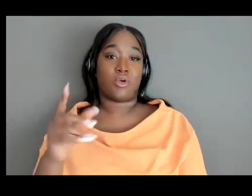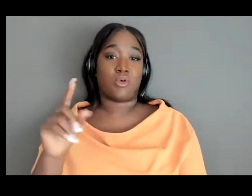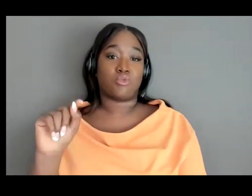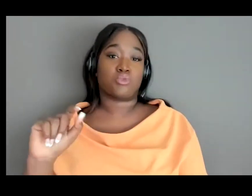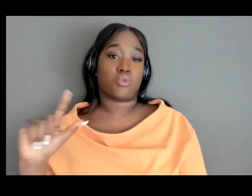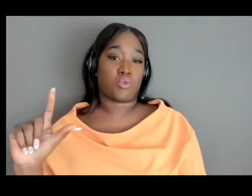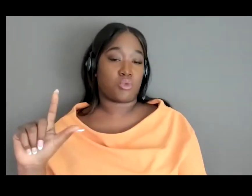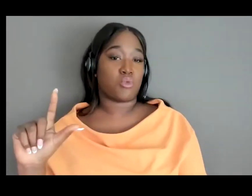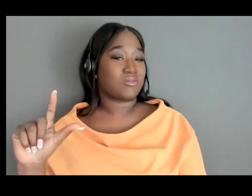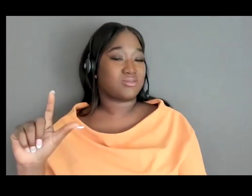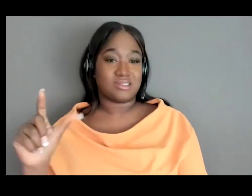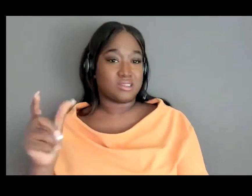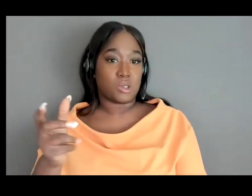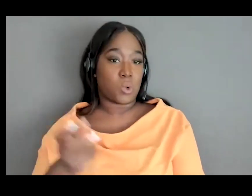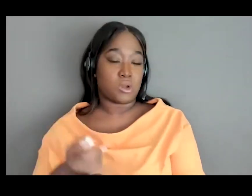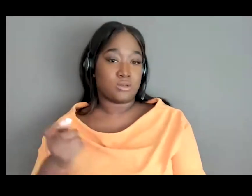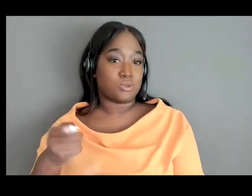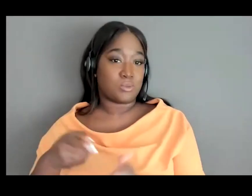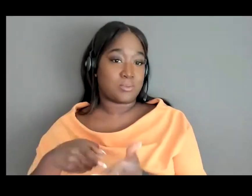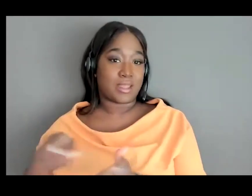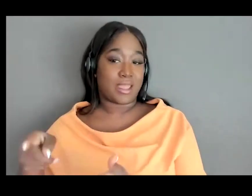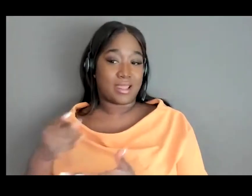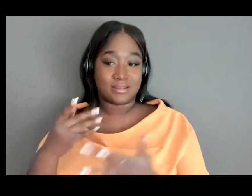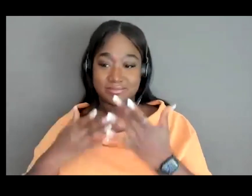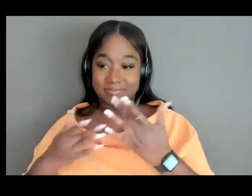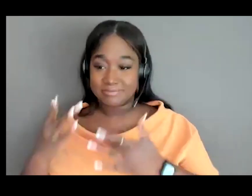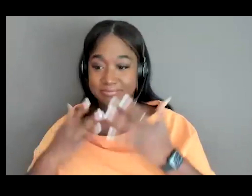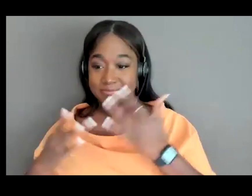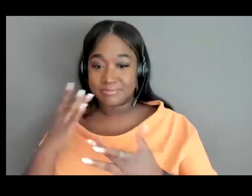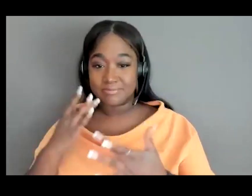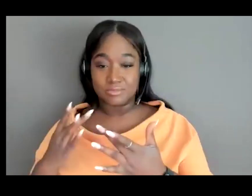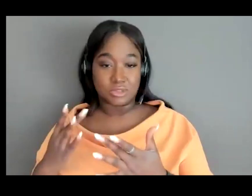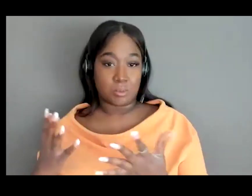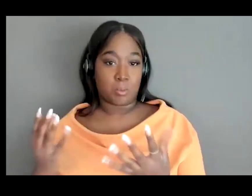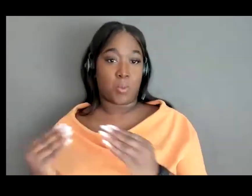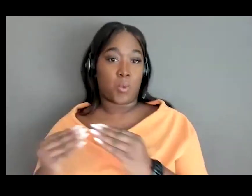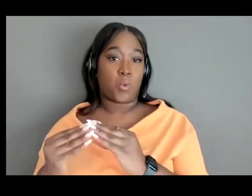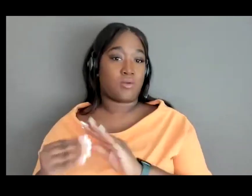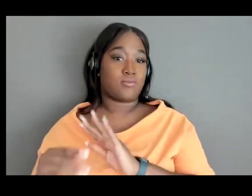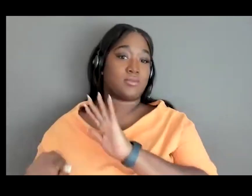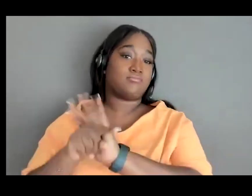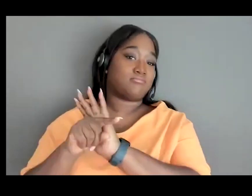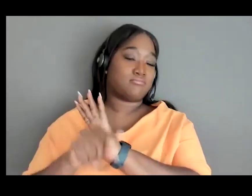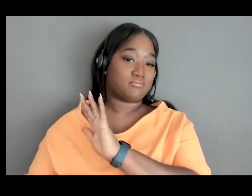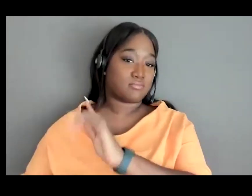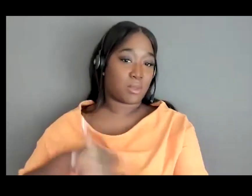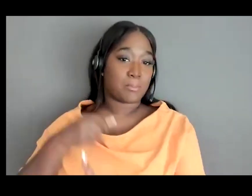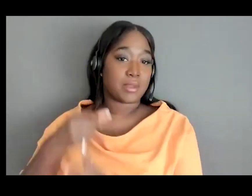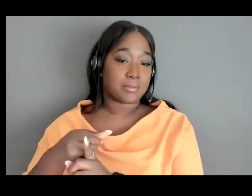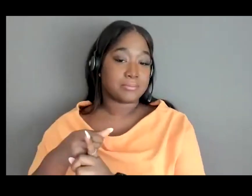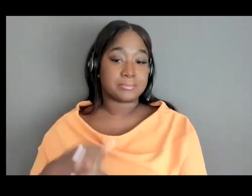$5 toll. It is harder for them to pay it. It represents more of an imposition.